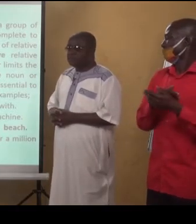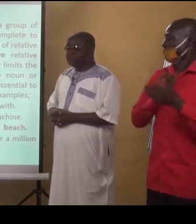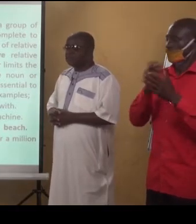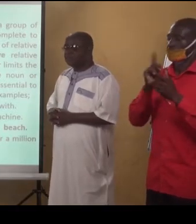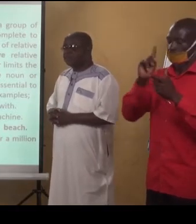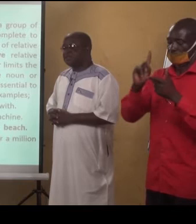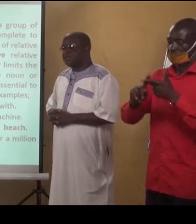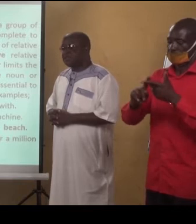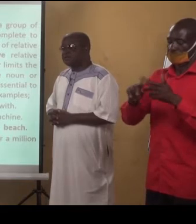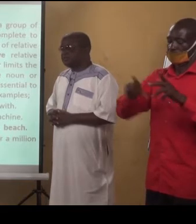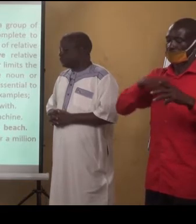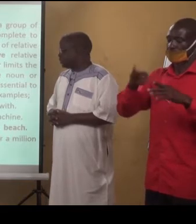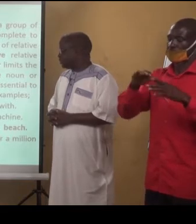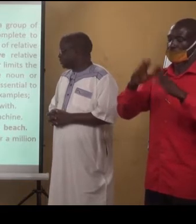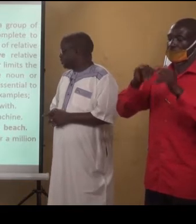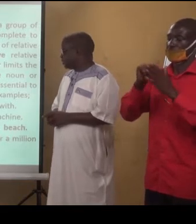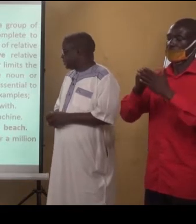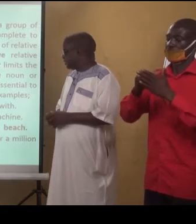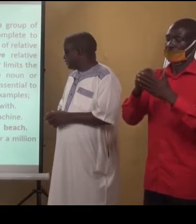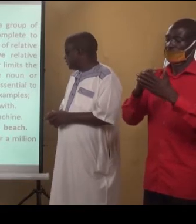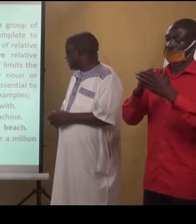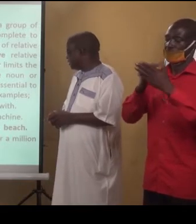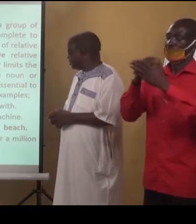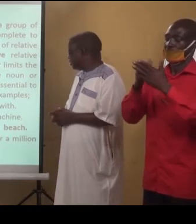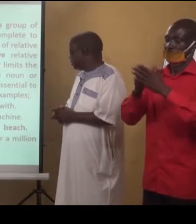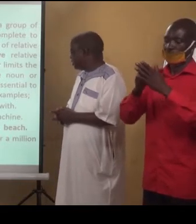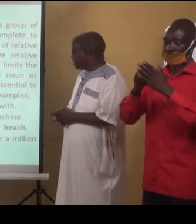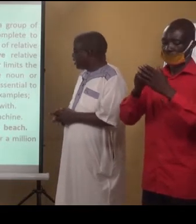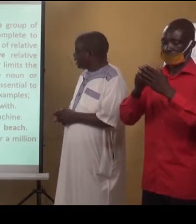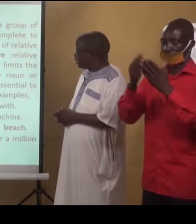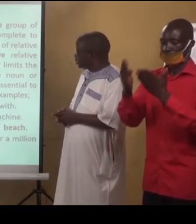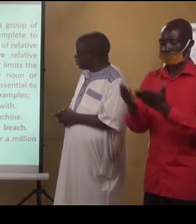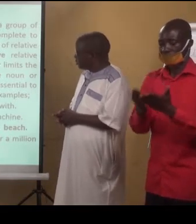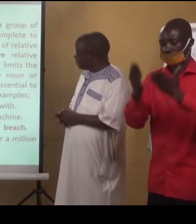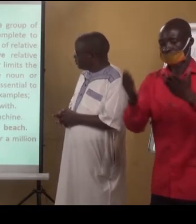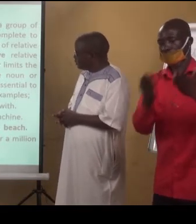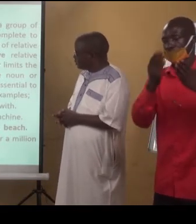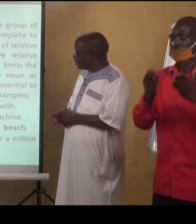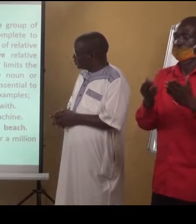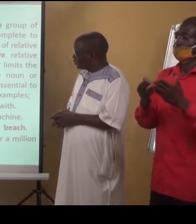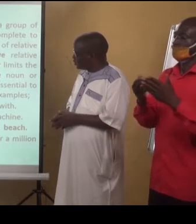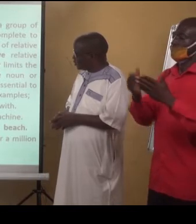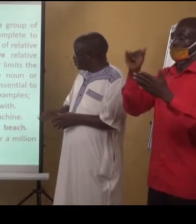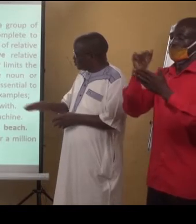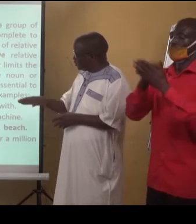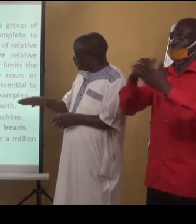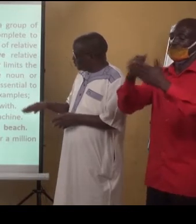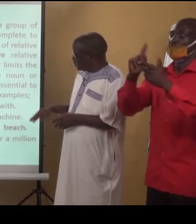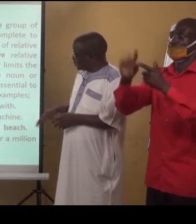house that is near the beach. That is near the beach adds more information